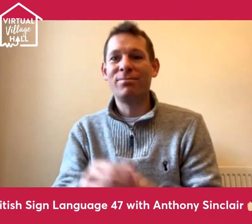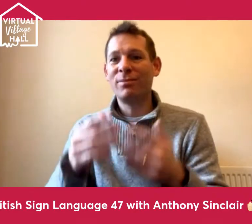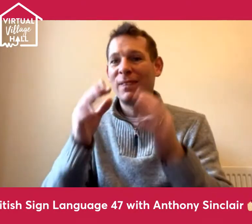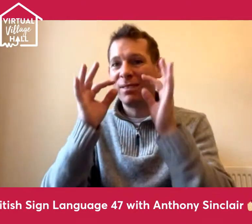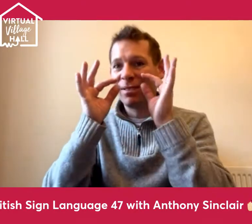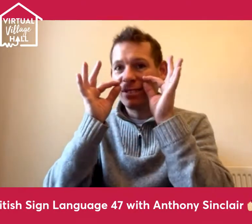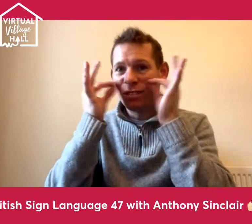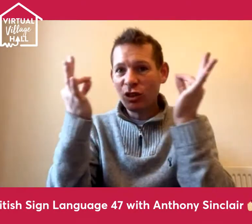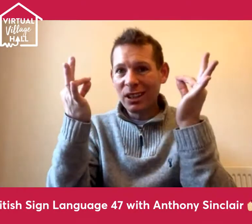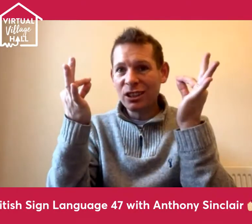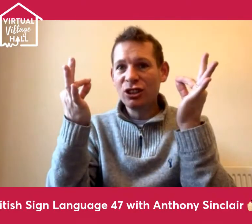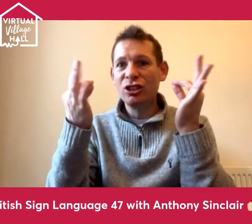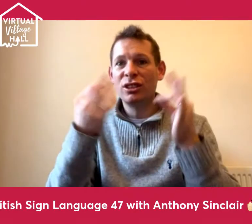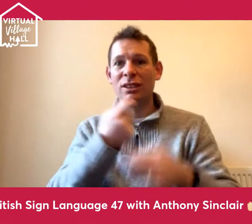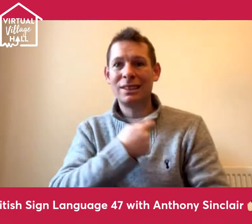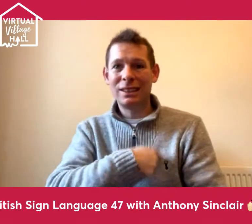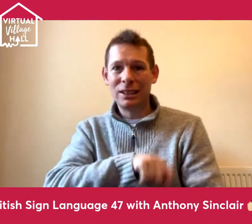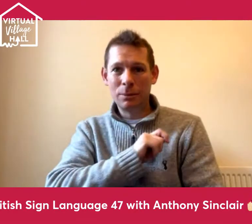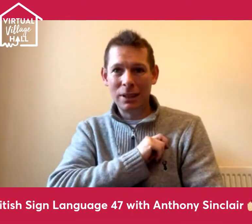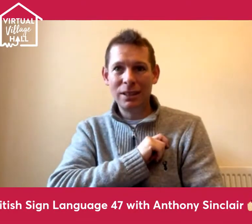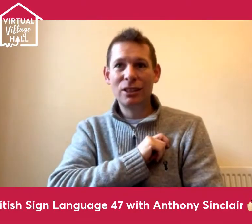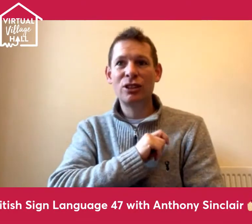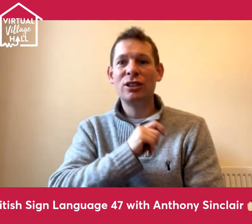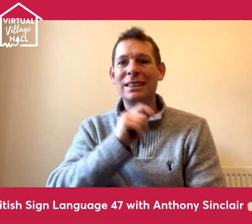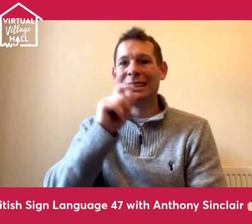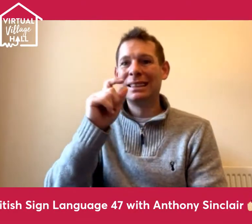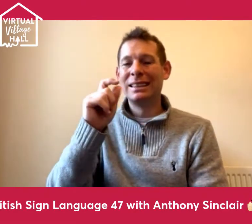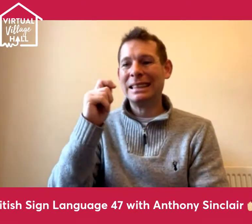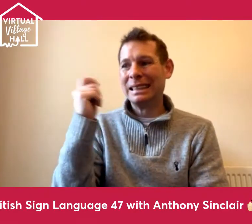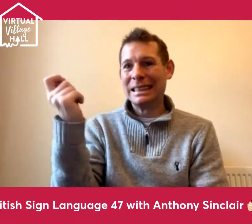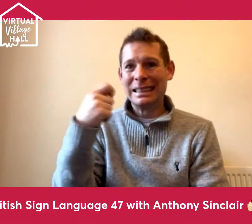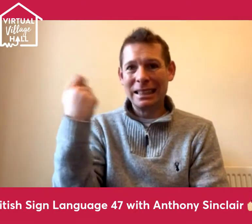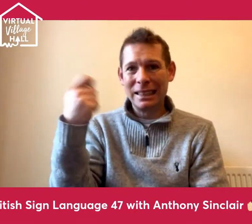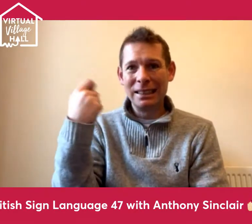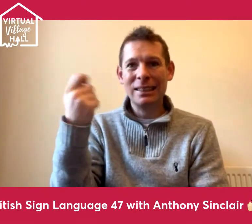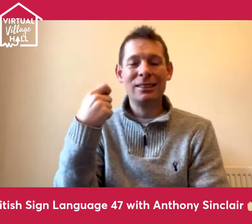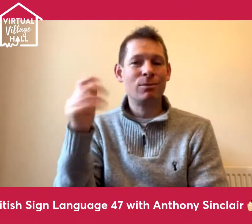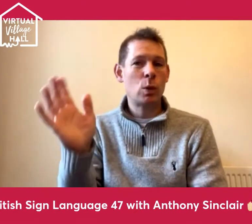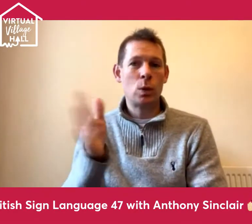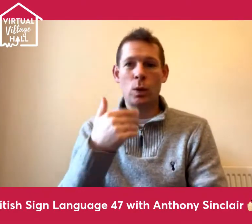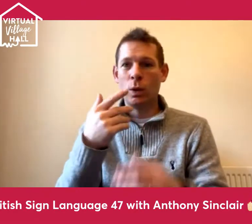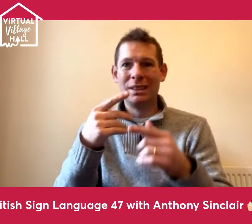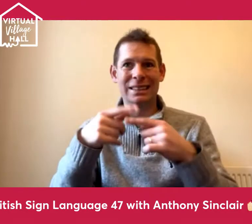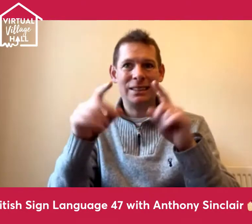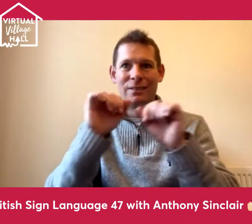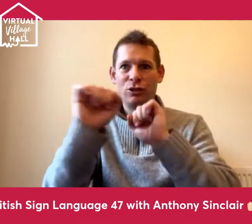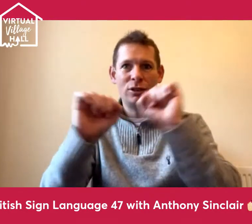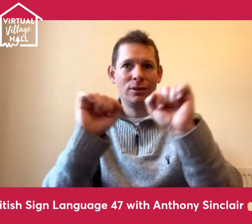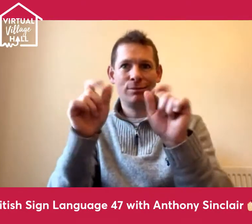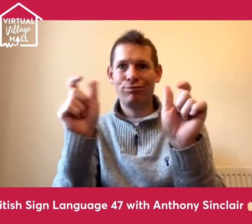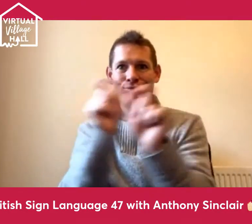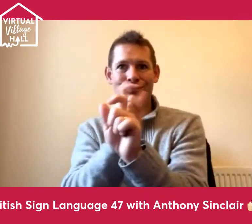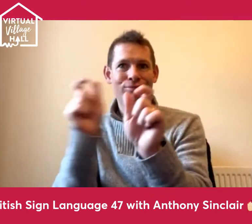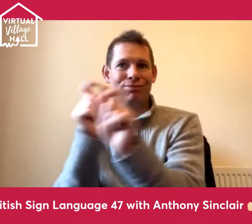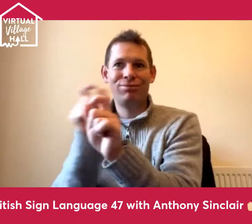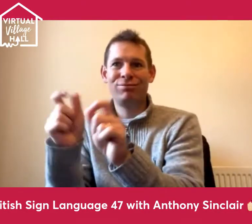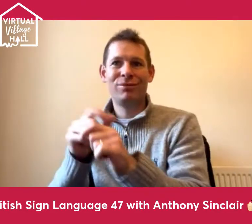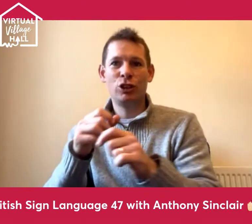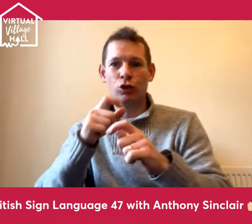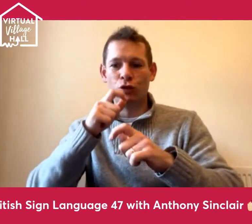well. The noun comes first. For example, in French and Spanish, Italian, all those languages have different